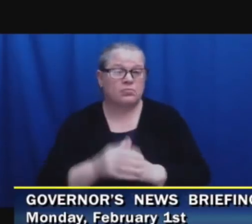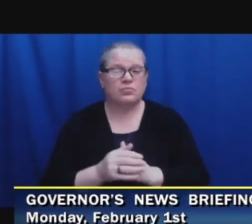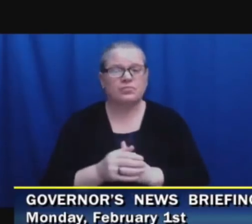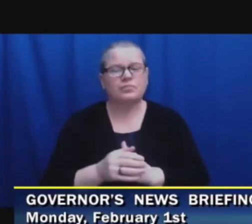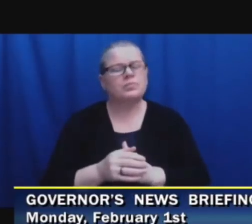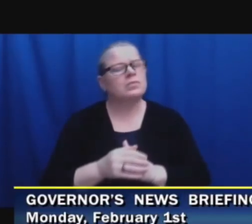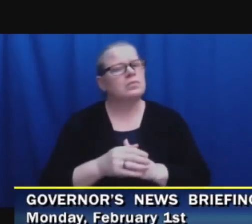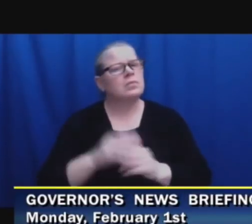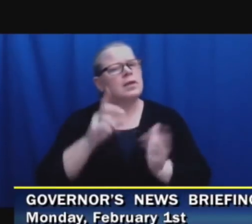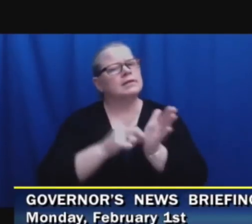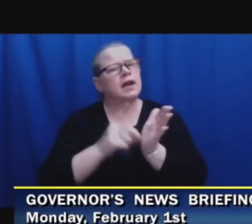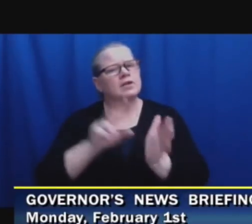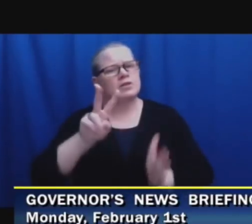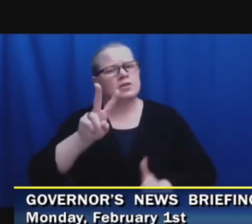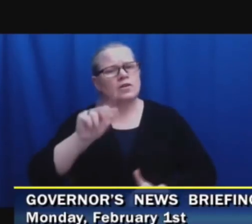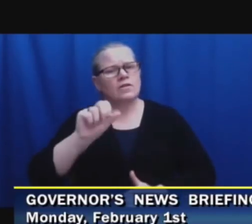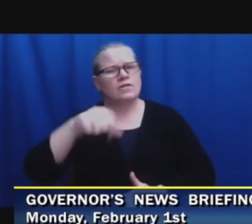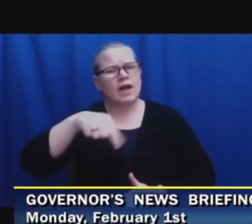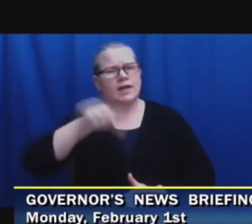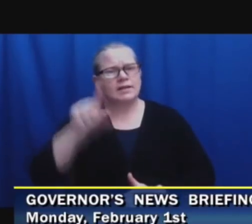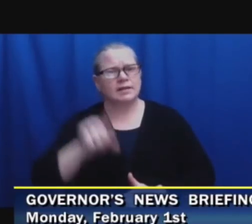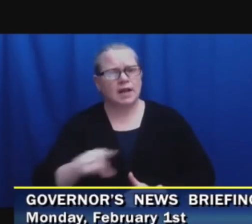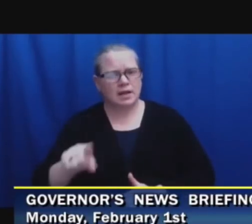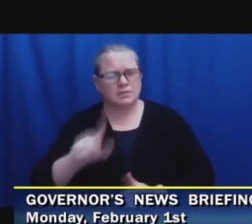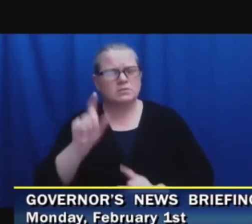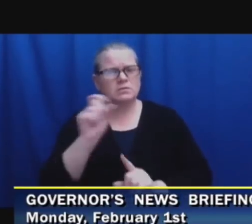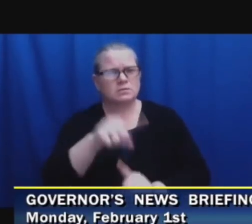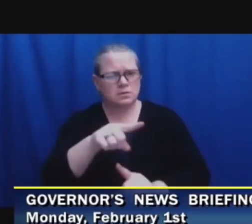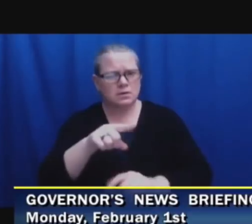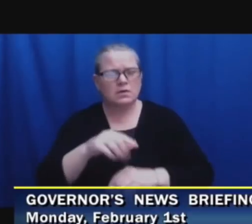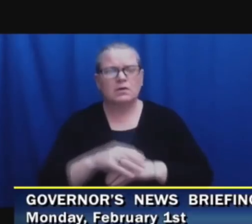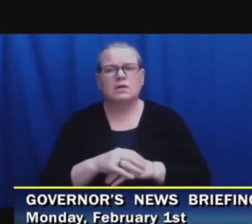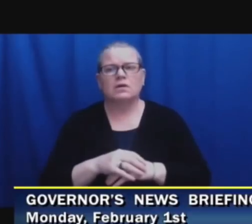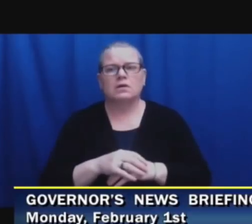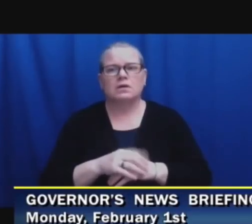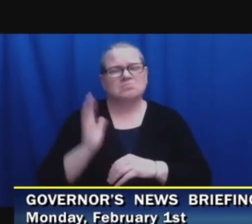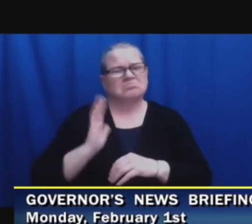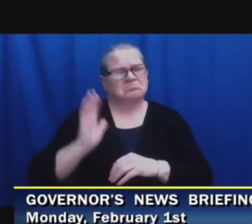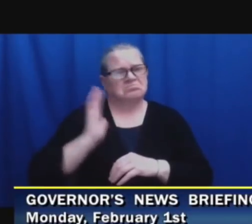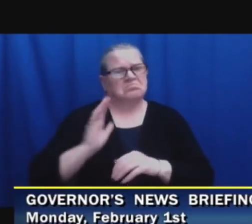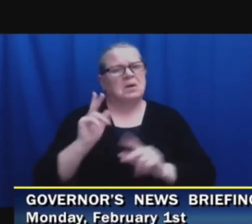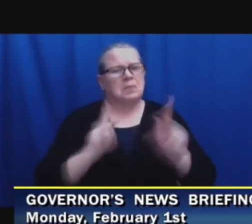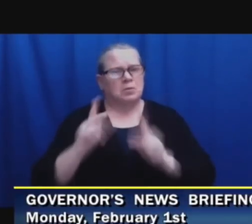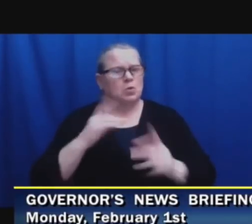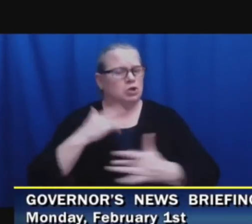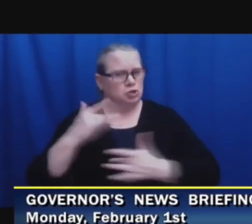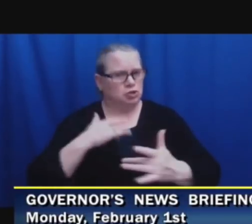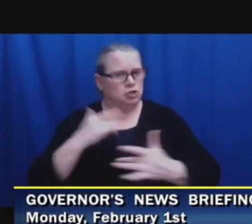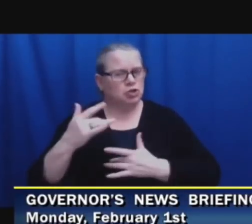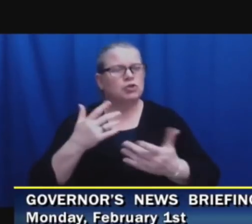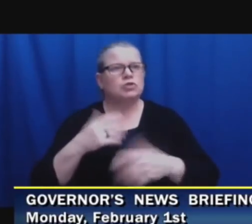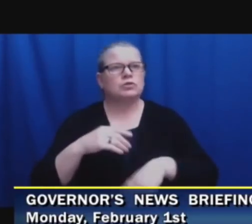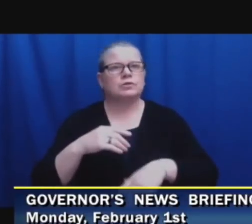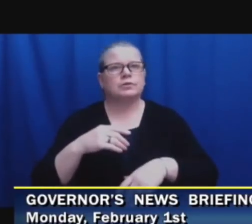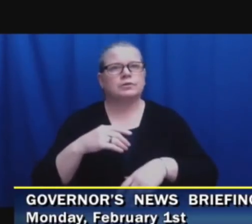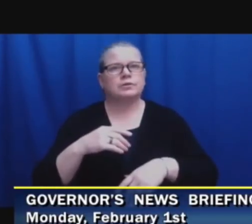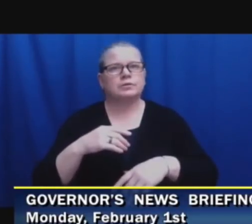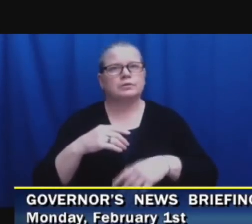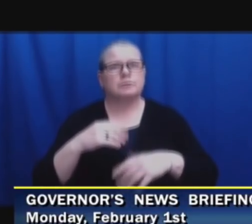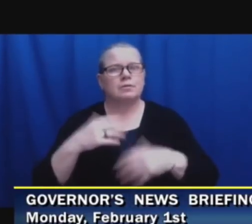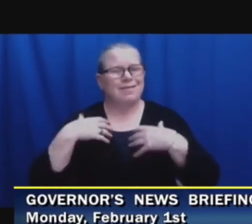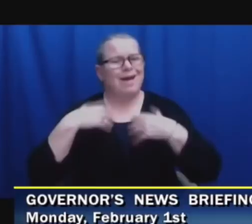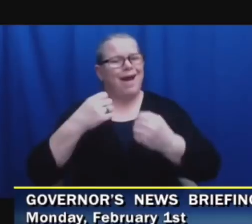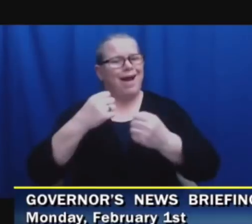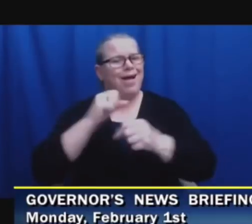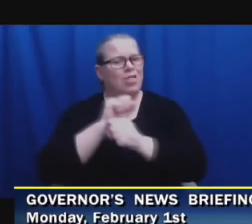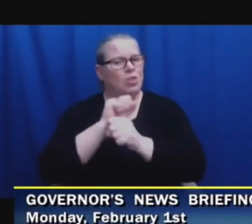a time, maybe a few months back, where there was a lot of concern with a lot of the healthcare workers because